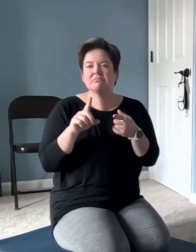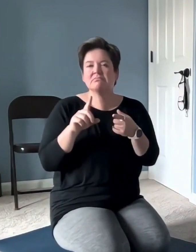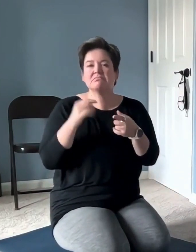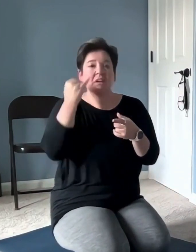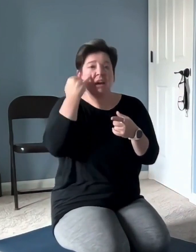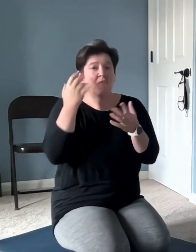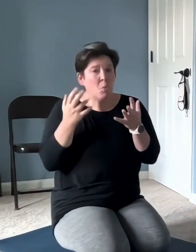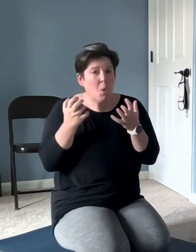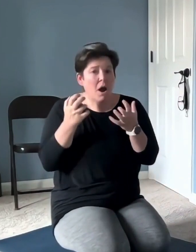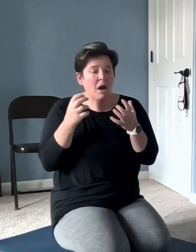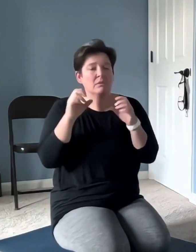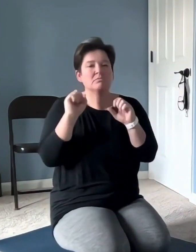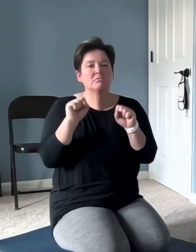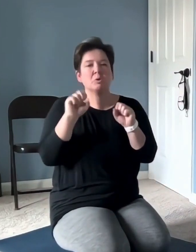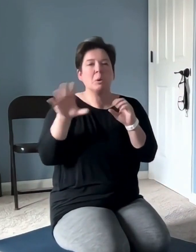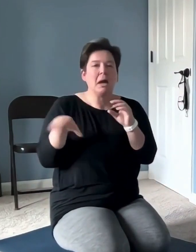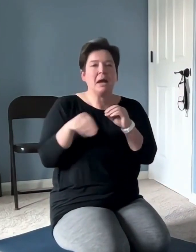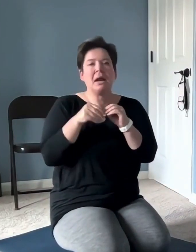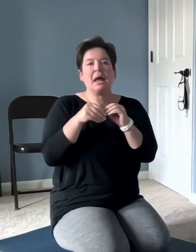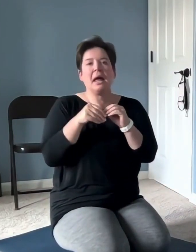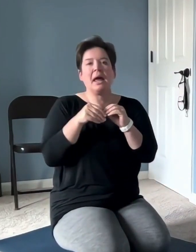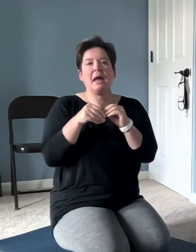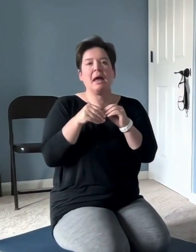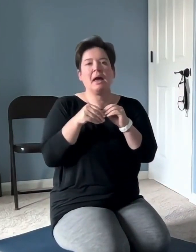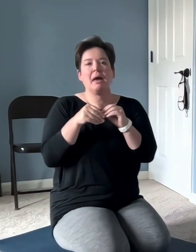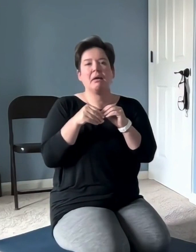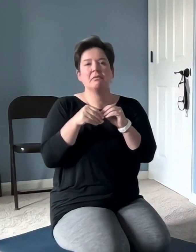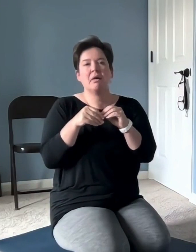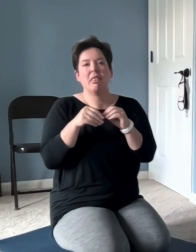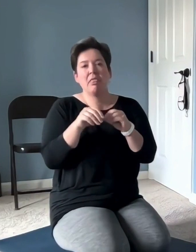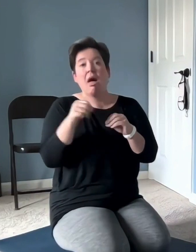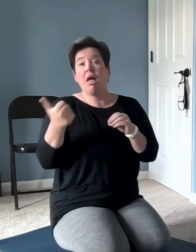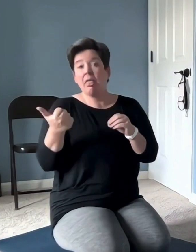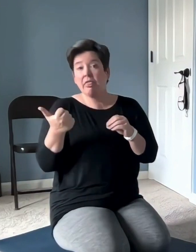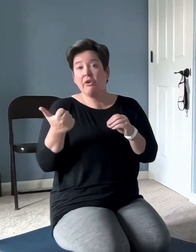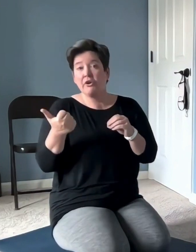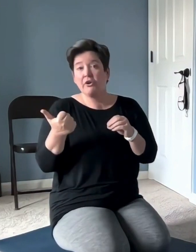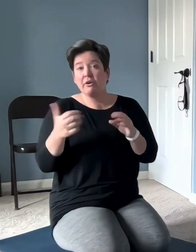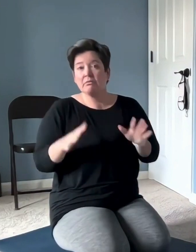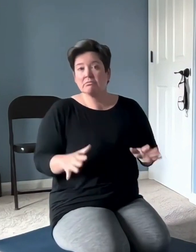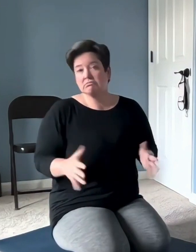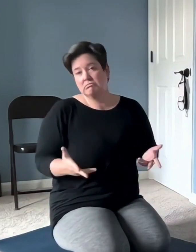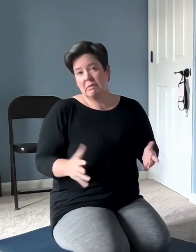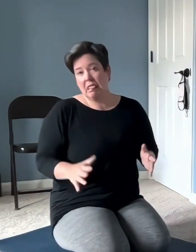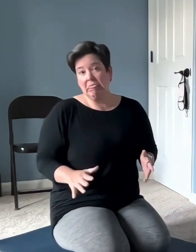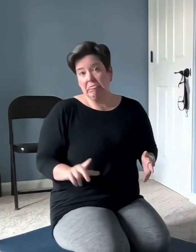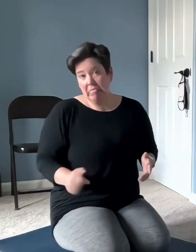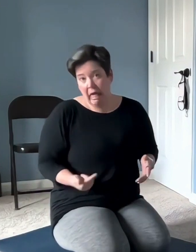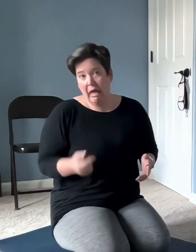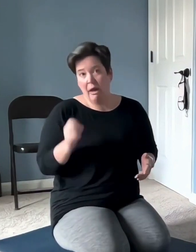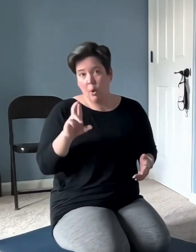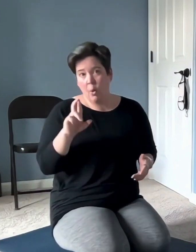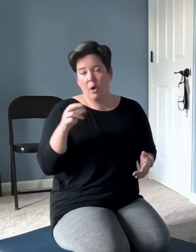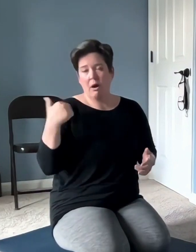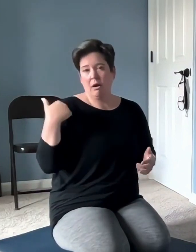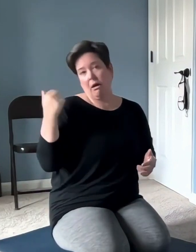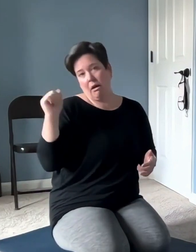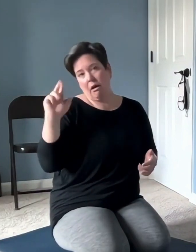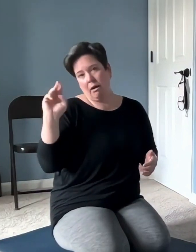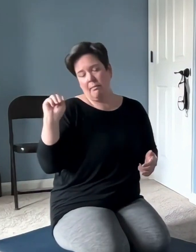And then if you'd like, you can add the other limb, the leg or the arm.